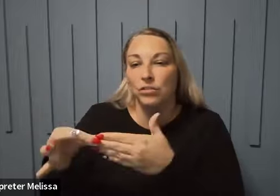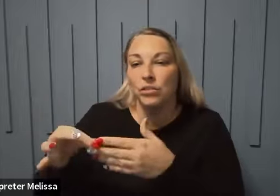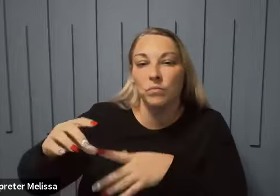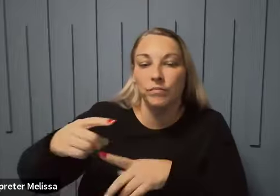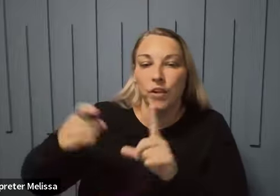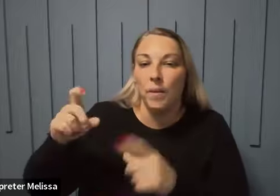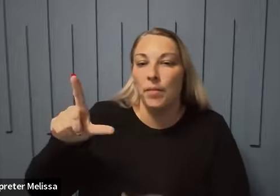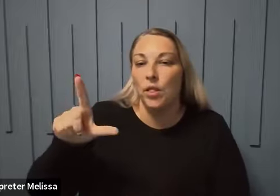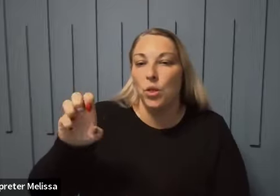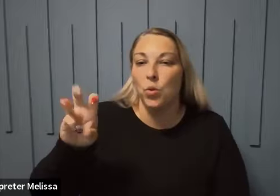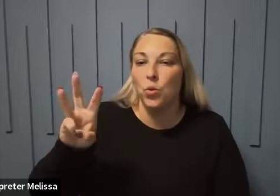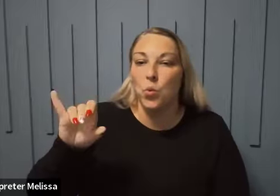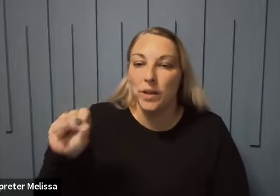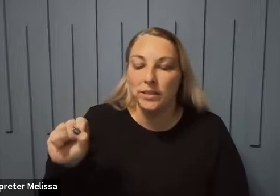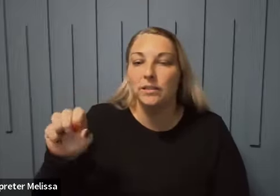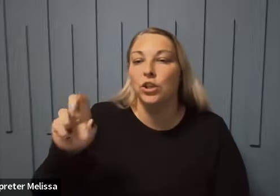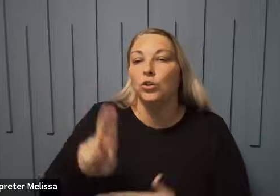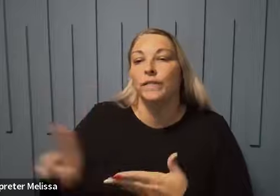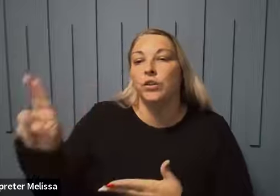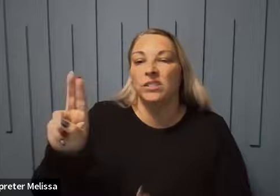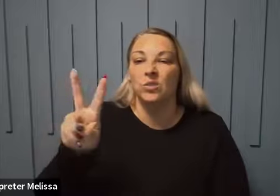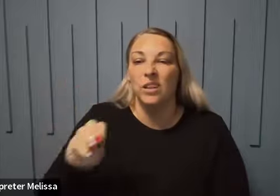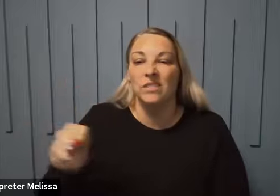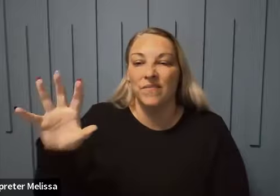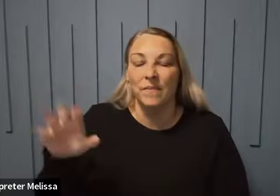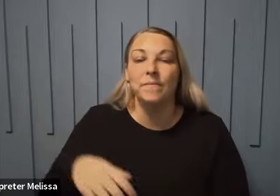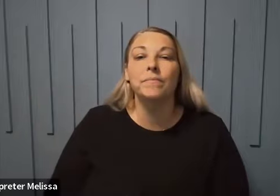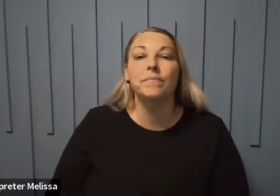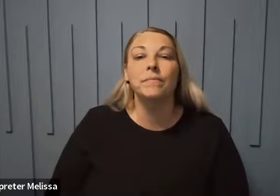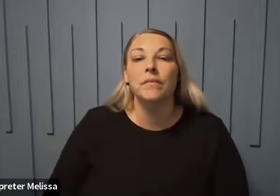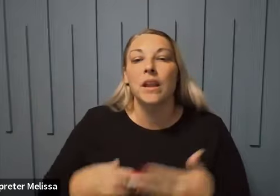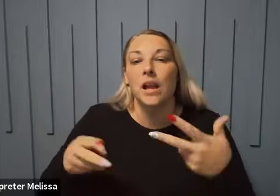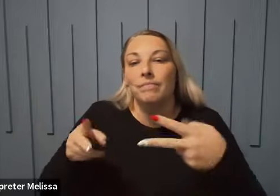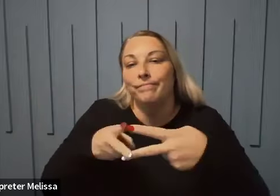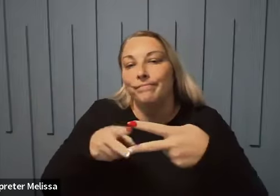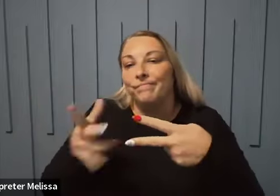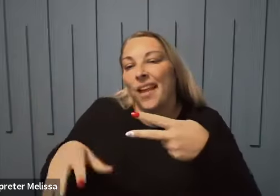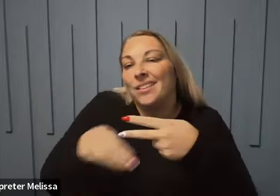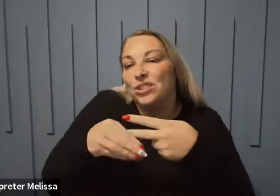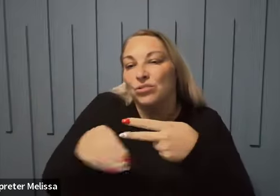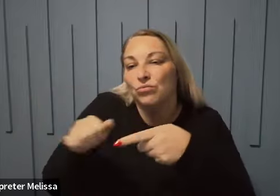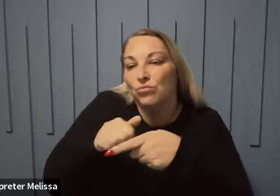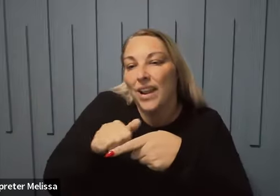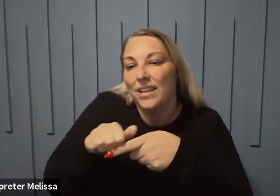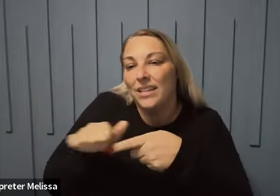in 2005. The next two sections are about my additional training that I've had regarding